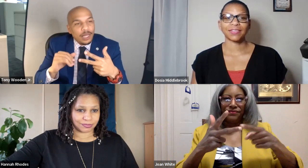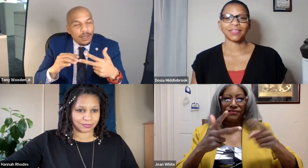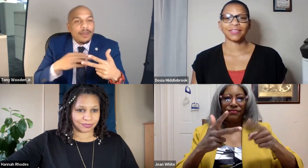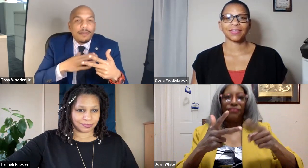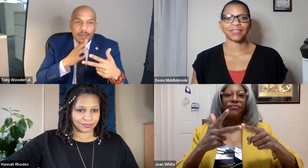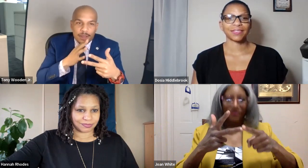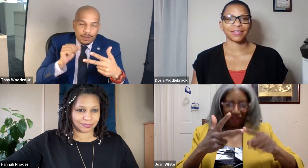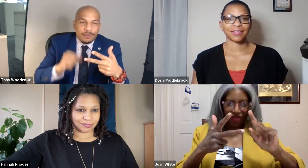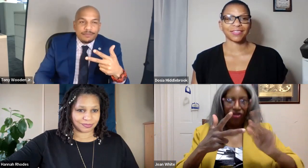is Julia.